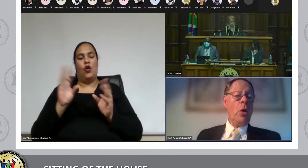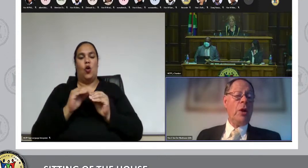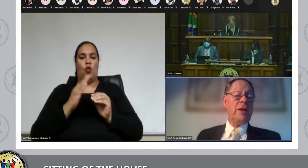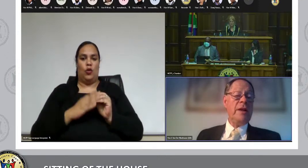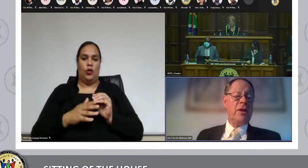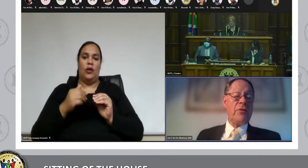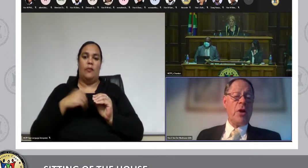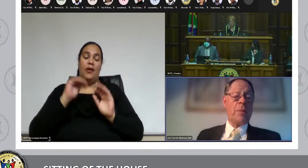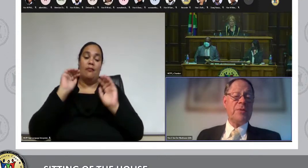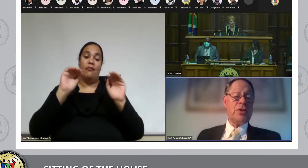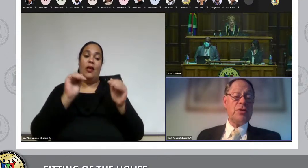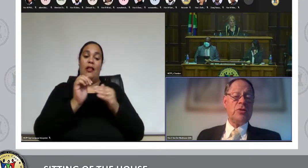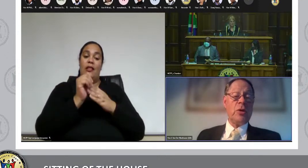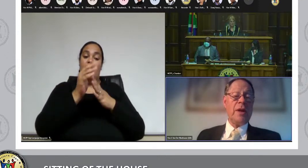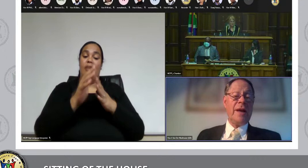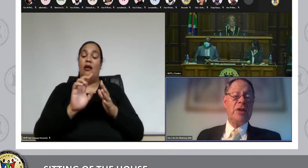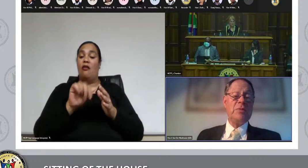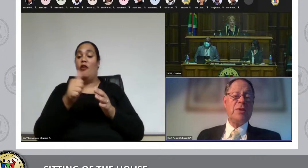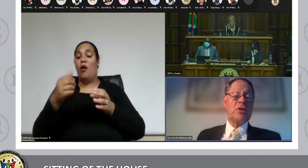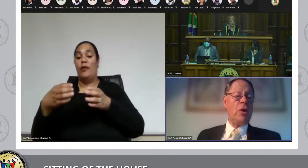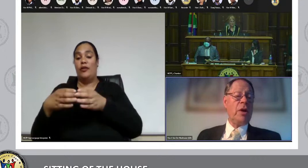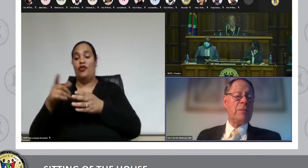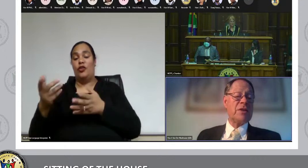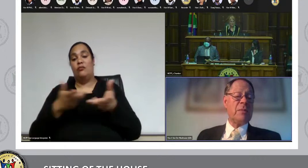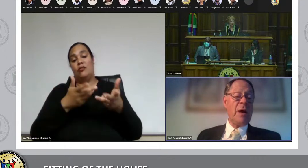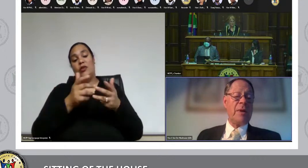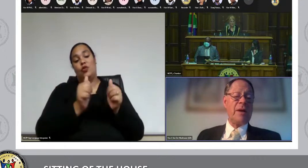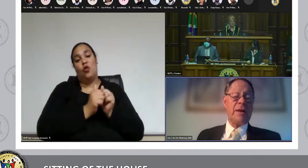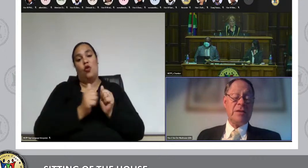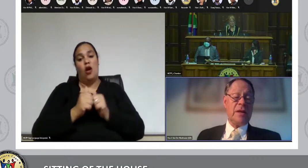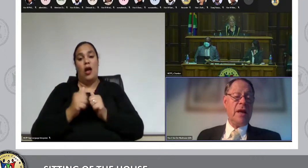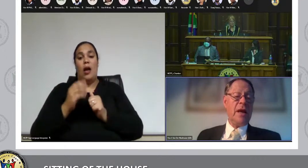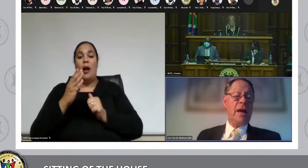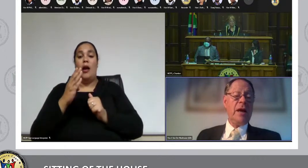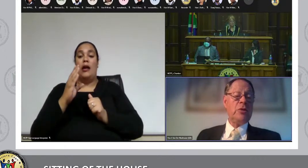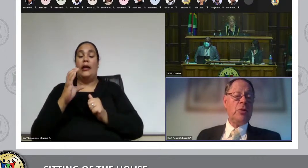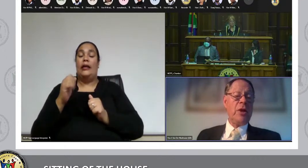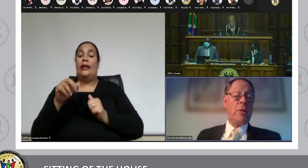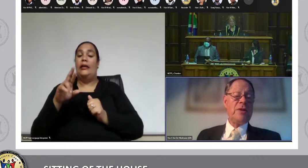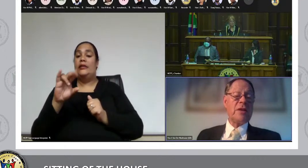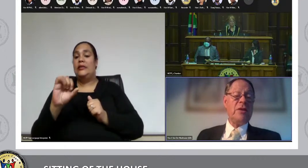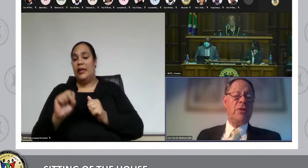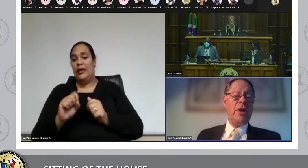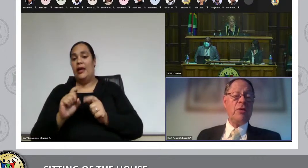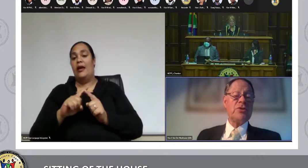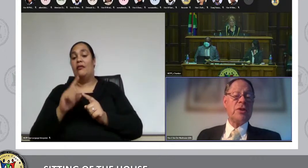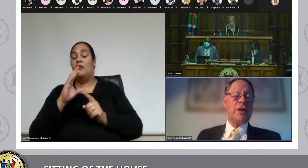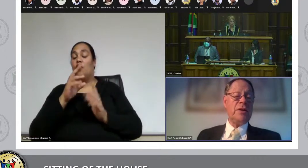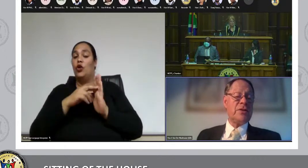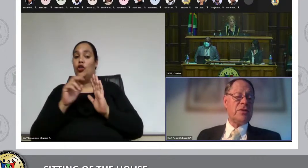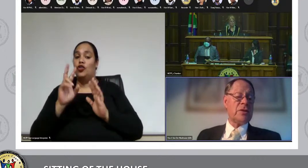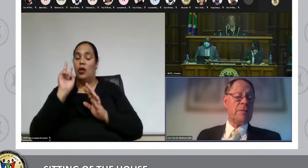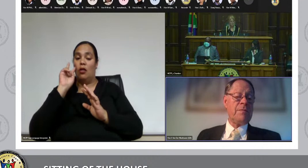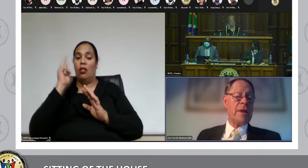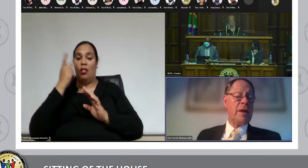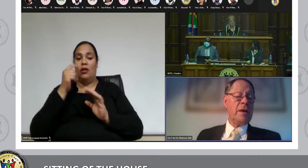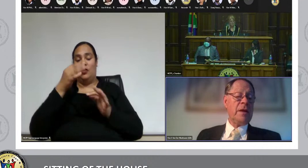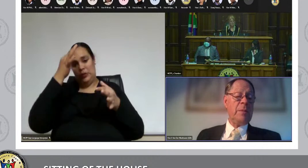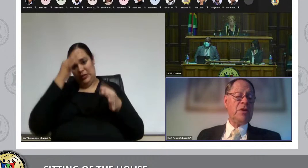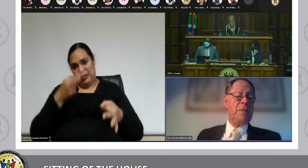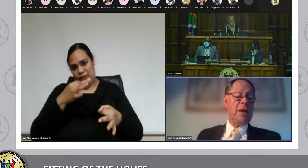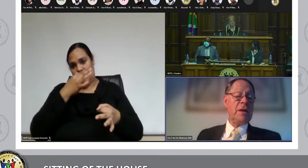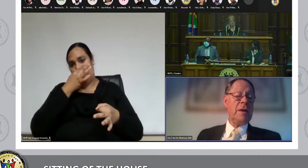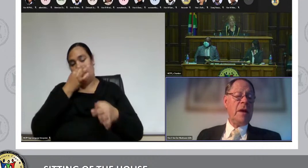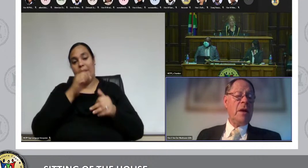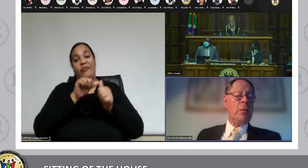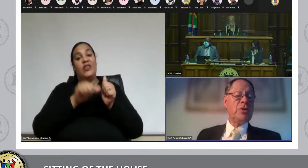I call on the Leader of the Opposition to engage with his colleague Minister Barbara Creasy and to request that she reconsider her decision.